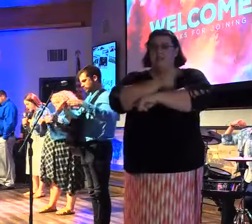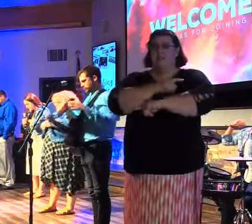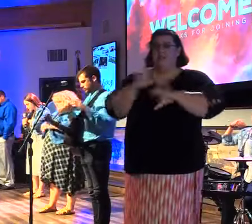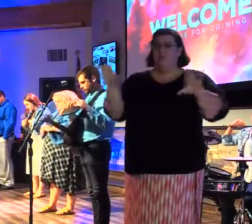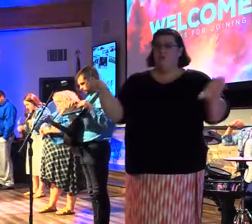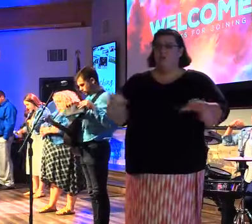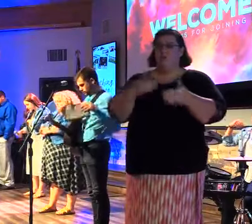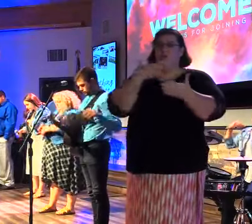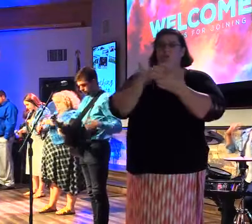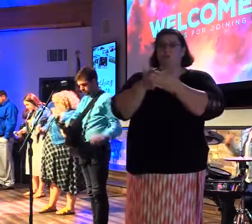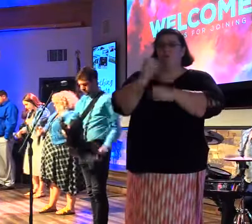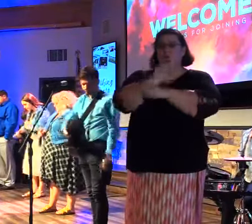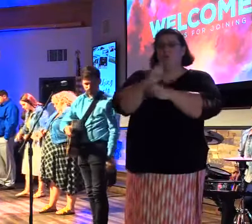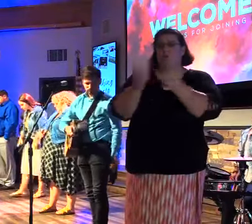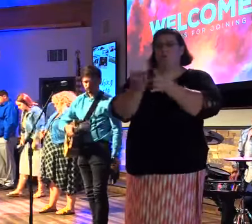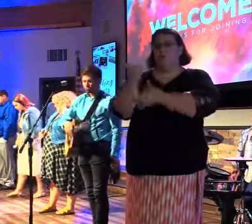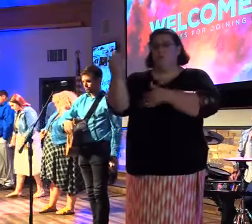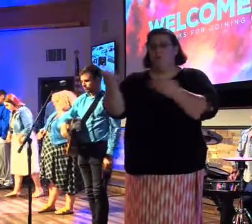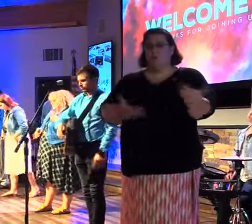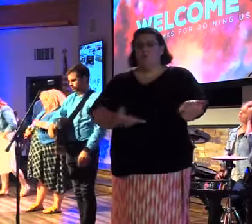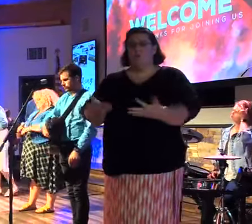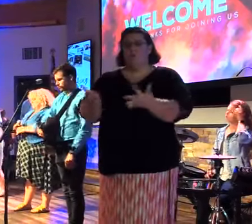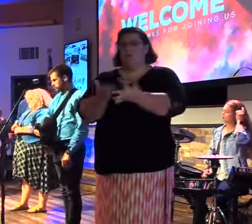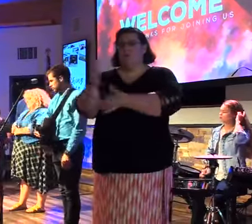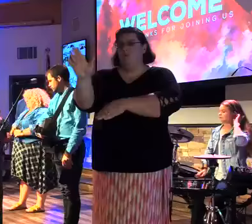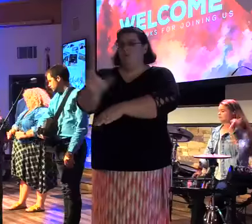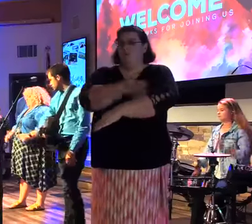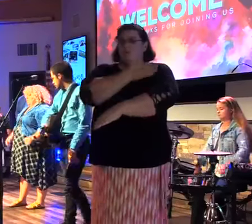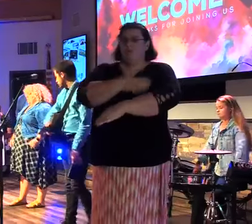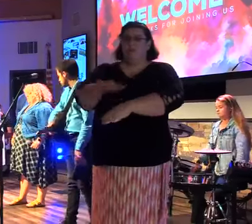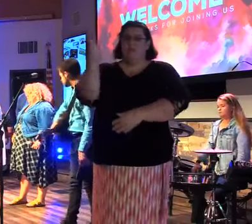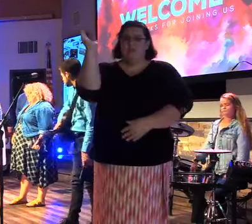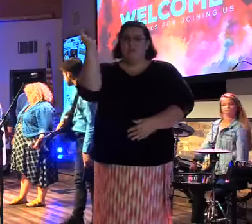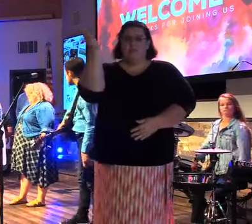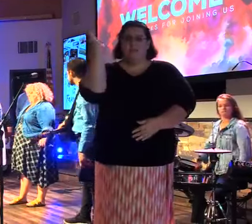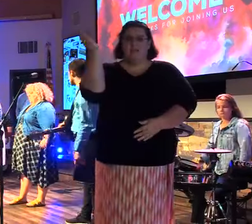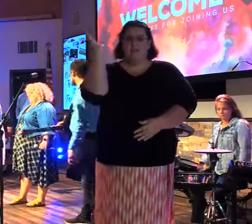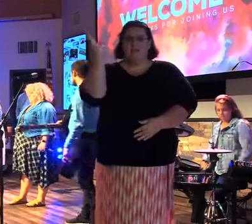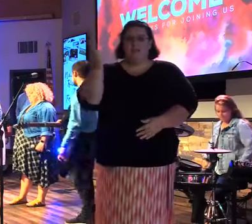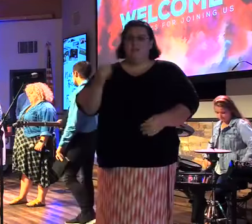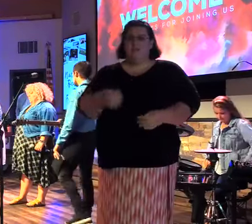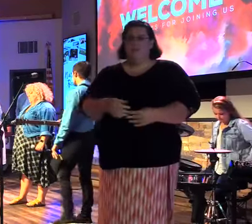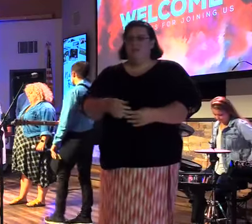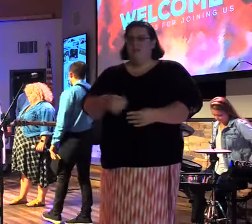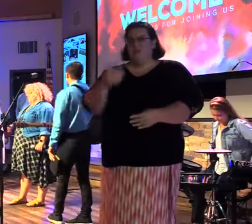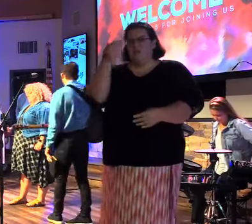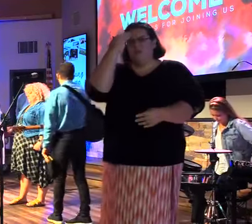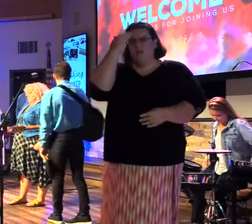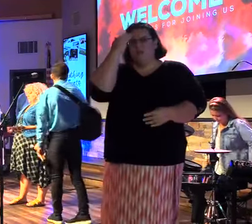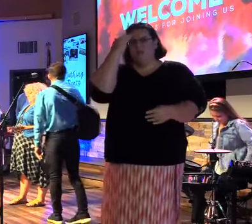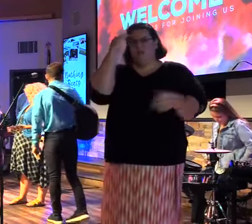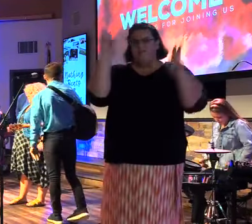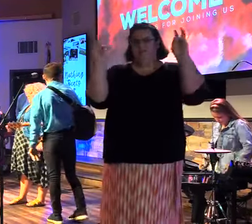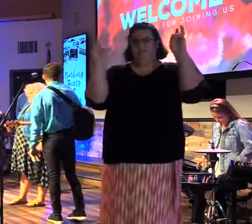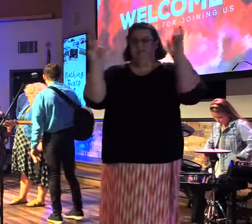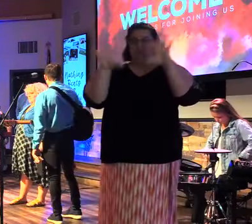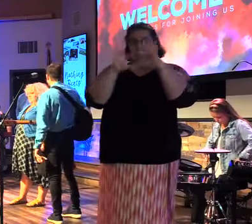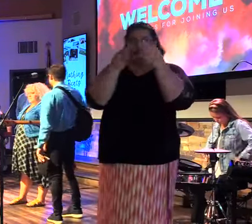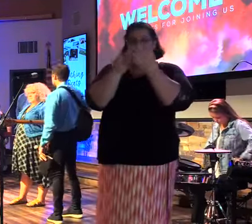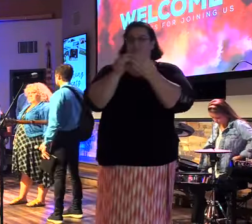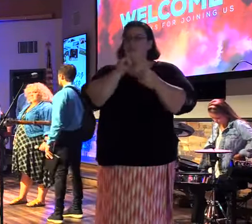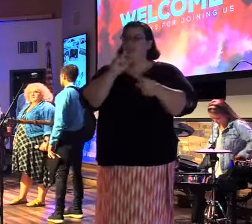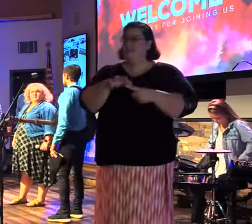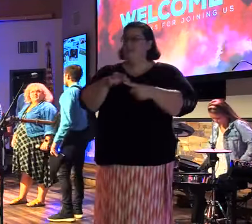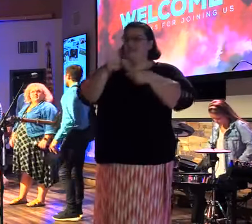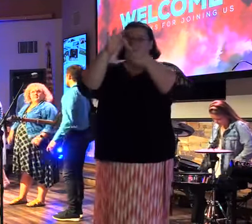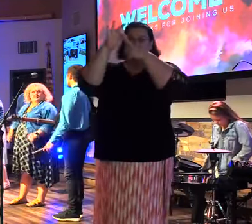good work through our service, through the music, through the message. We know, Lord, the series on the family has been special. We know